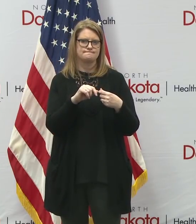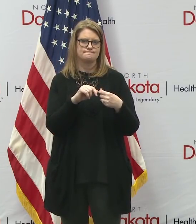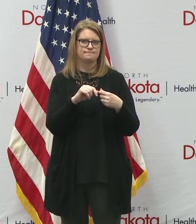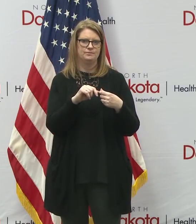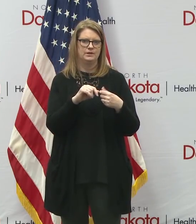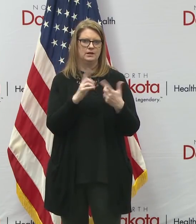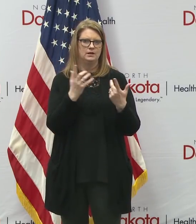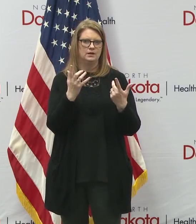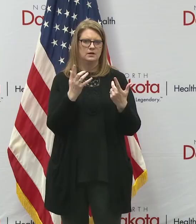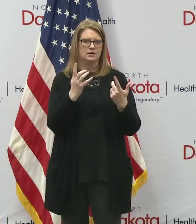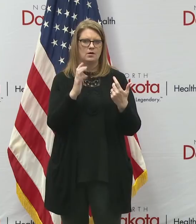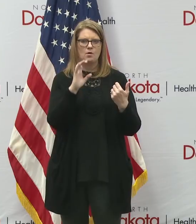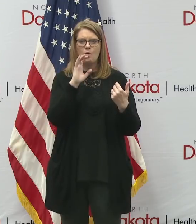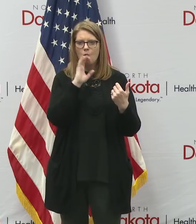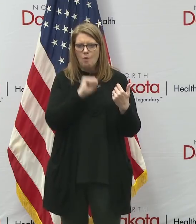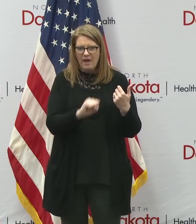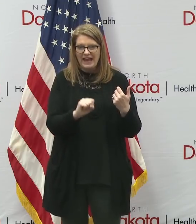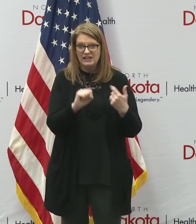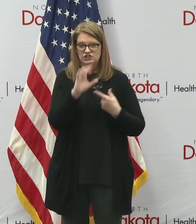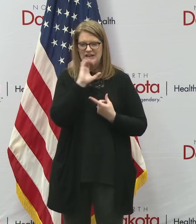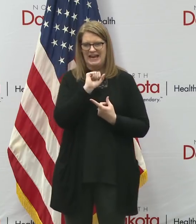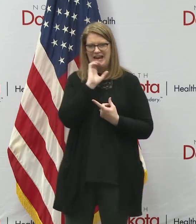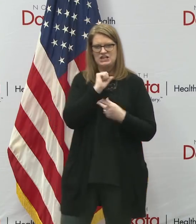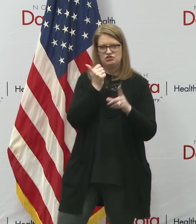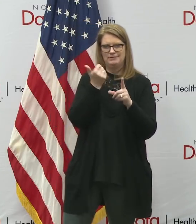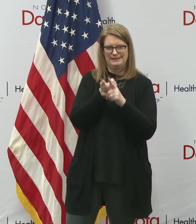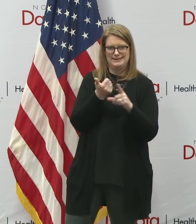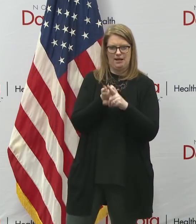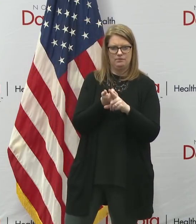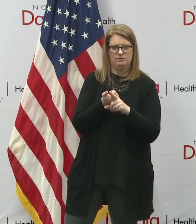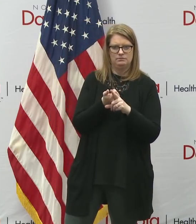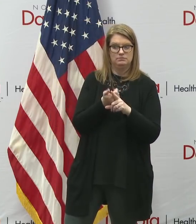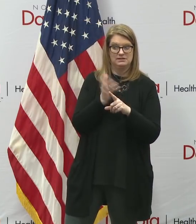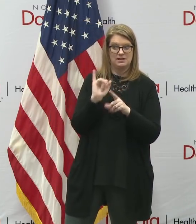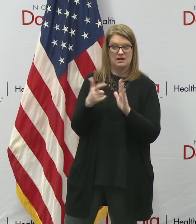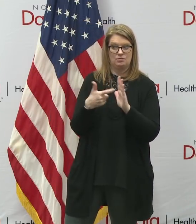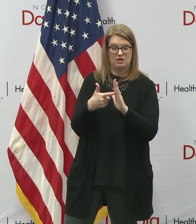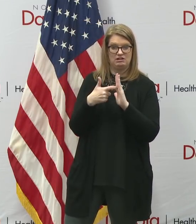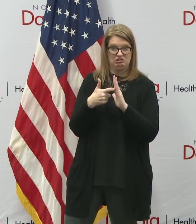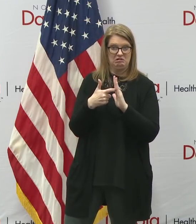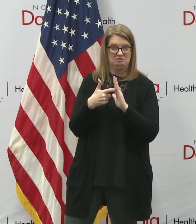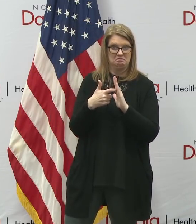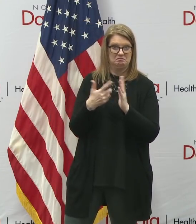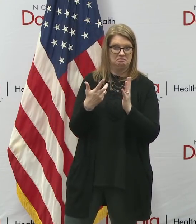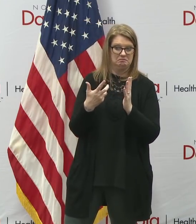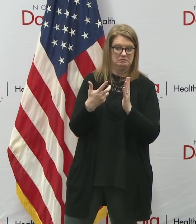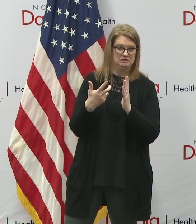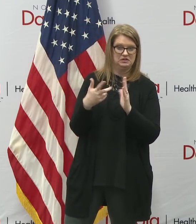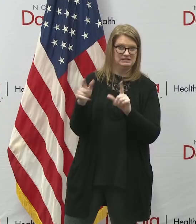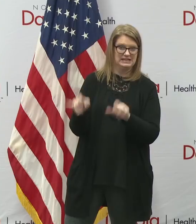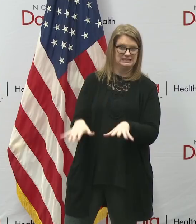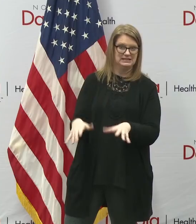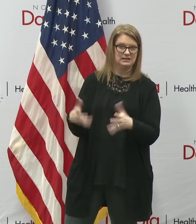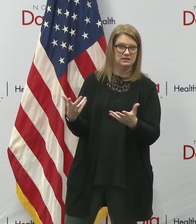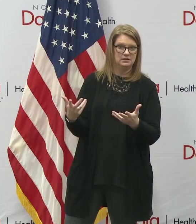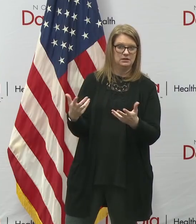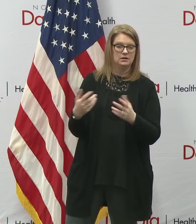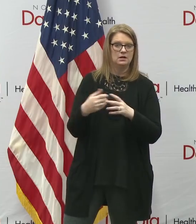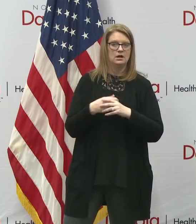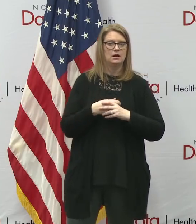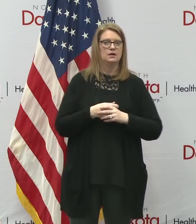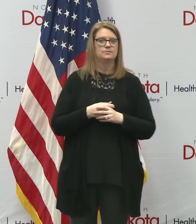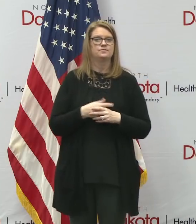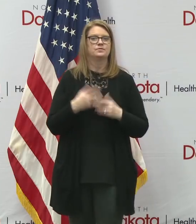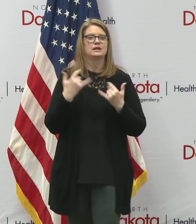elderly, I think was the question, or age, a criteria for testing. Right now,